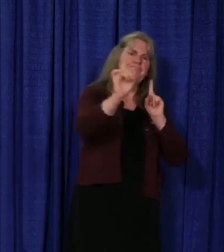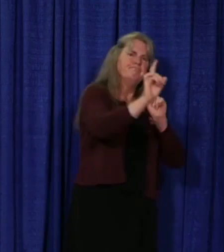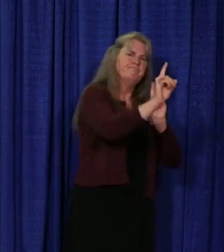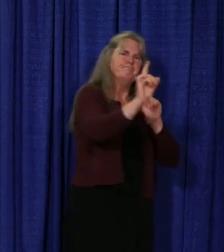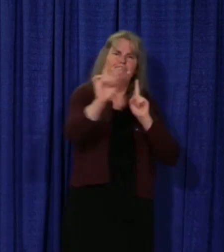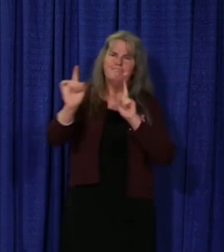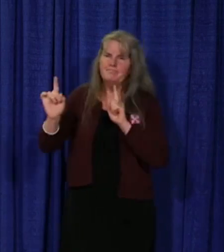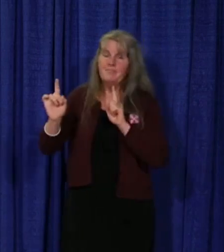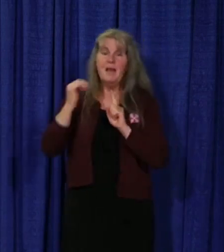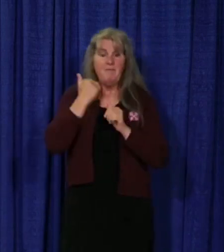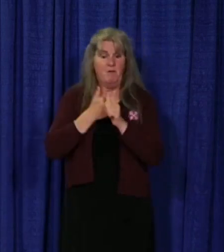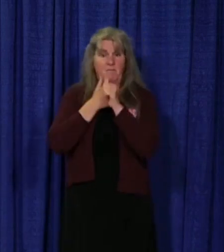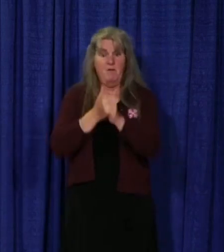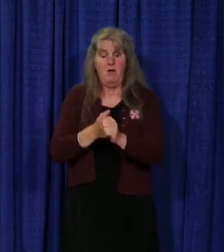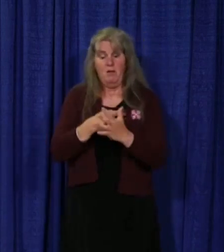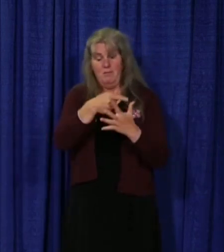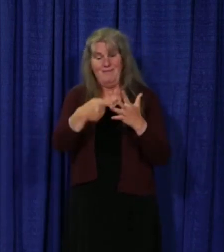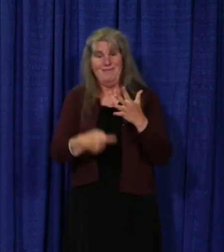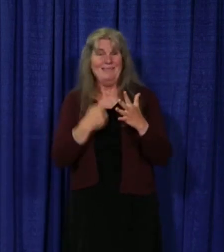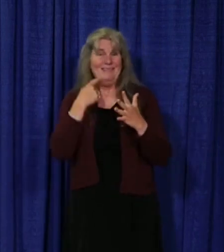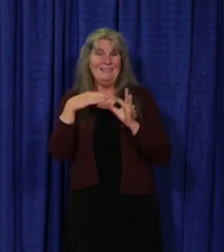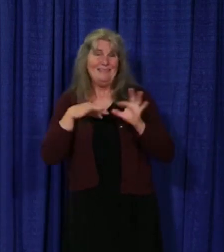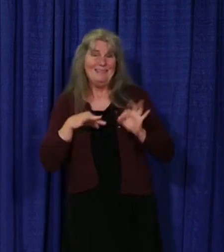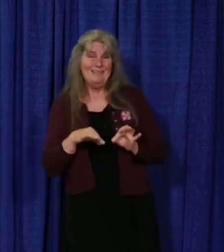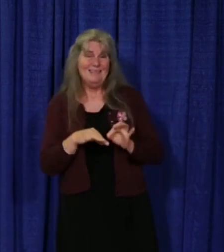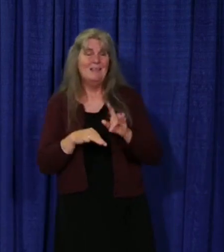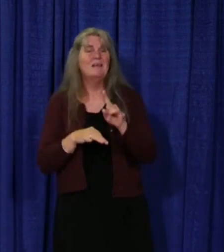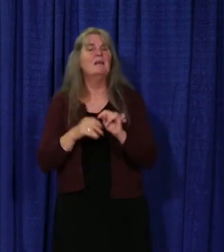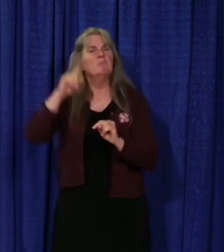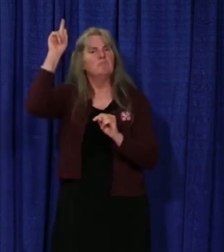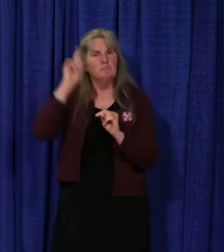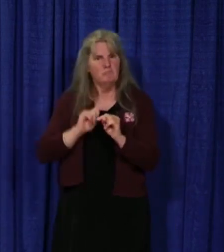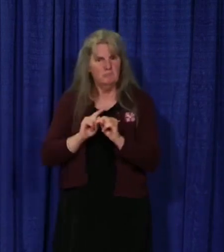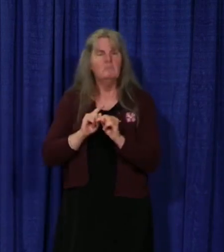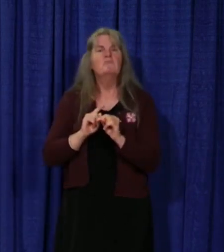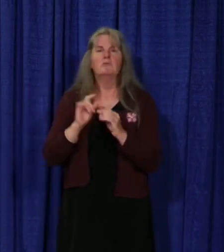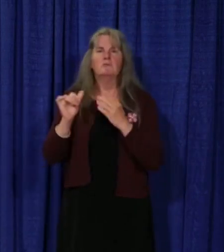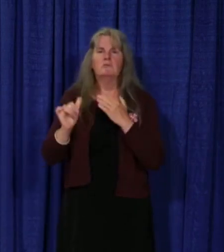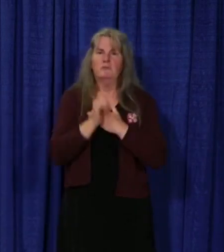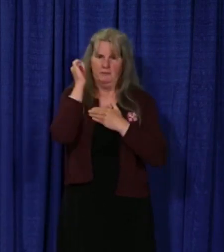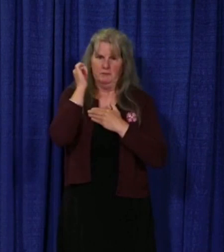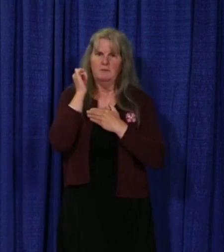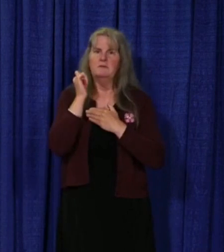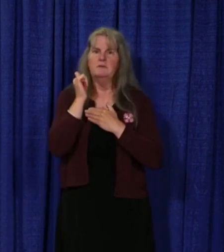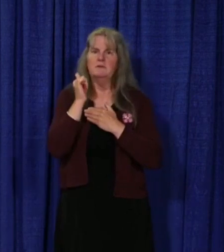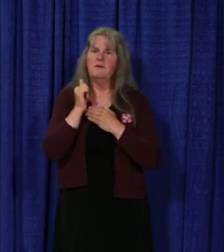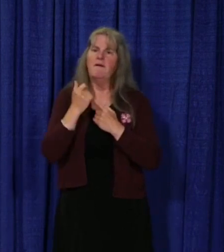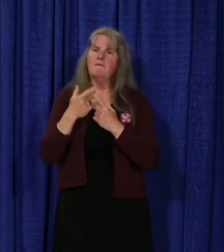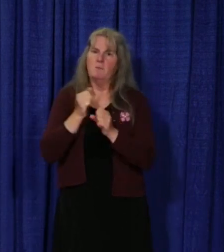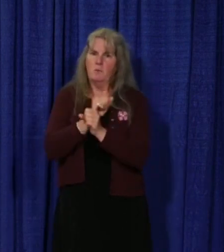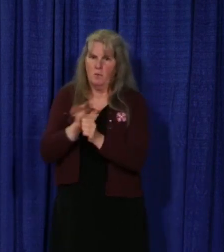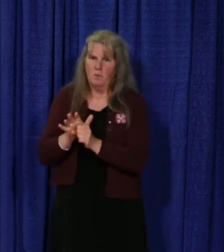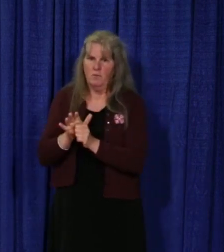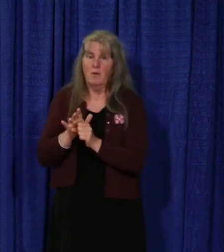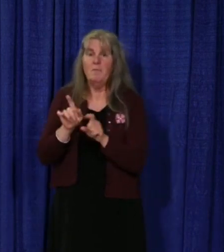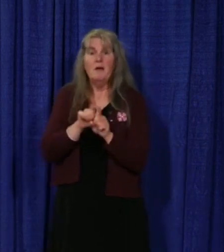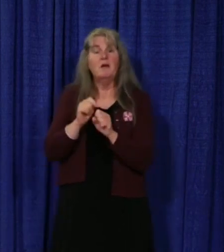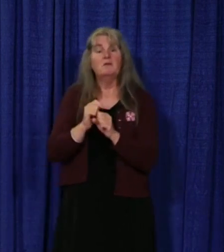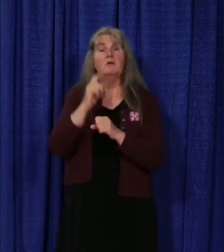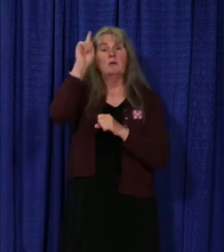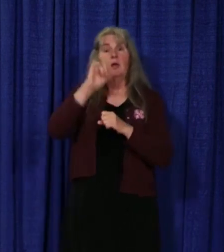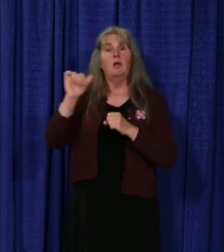If you are following these steps, we can greatly reduce our own risk and, more importantly, the risk to